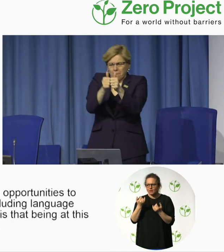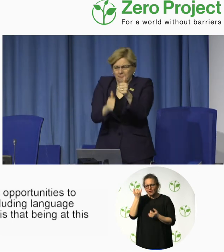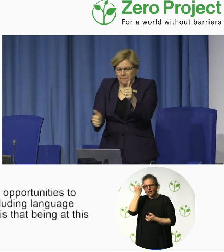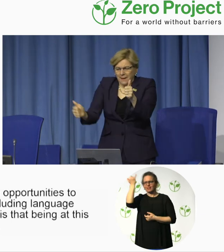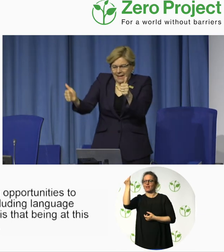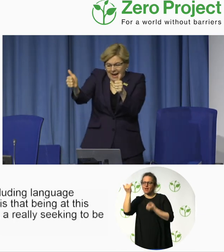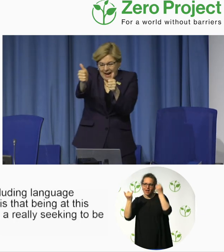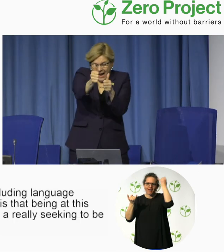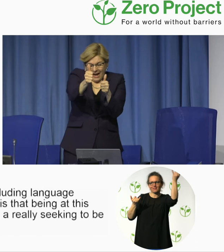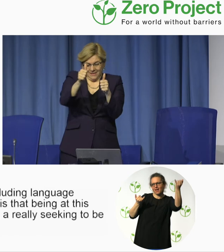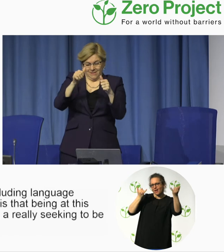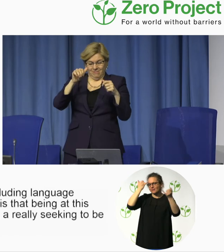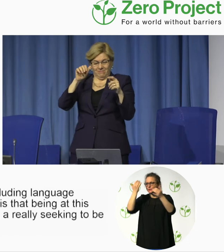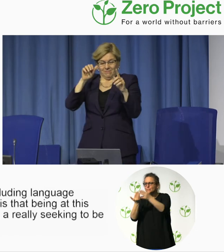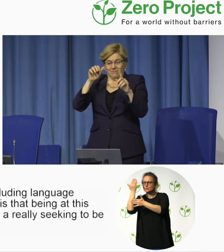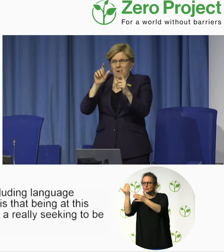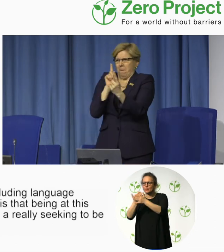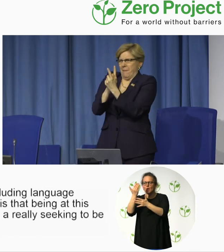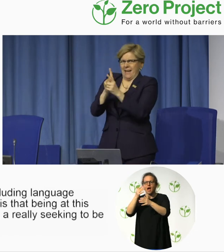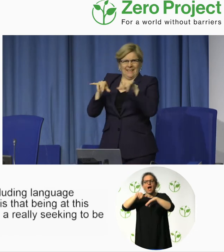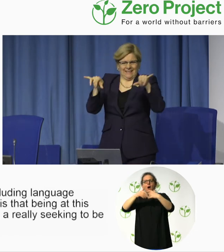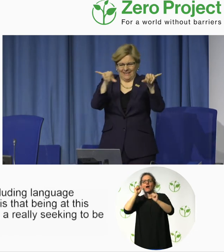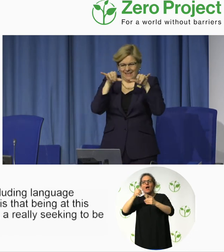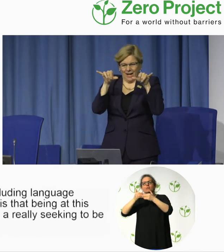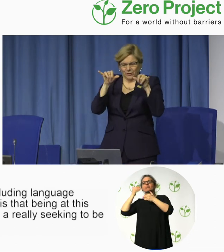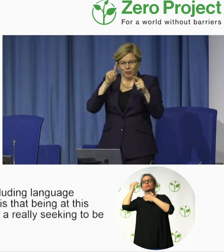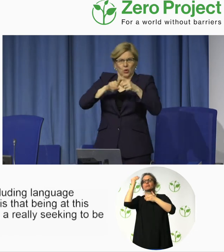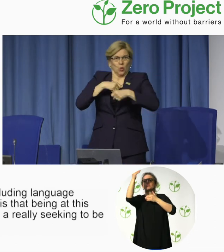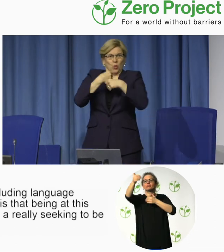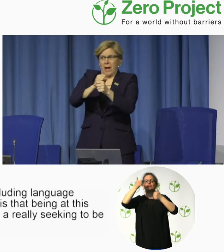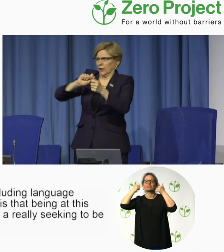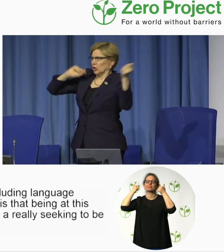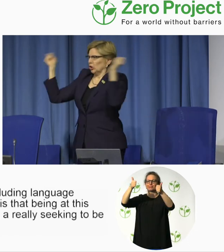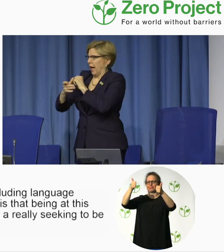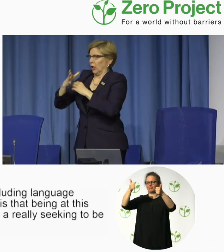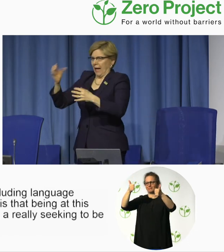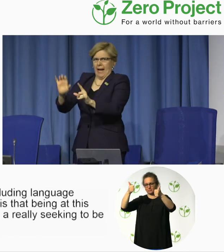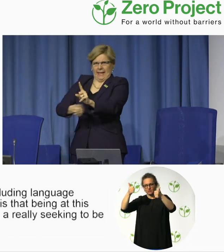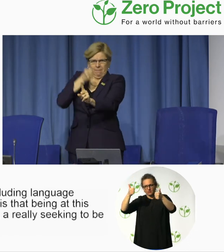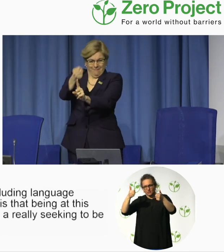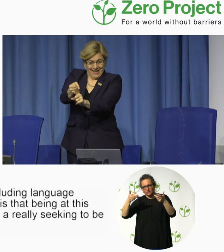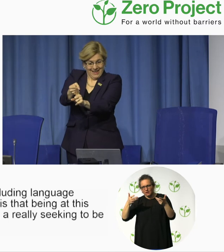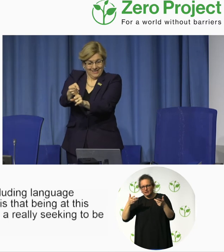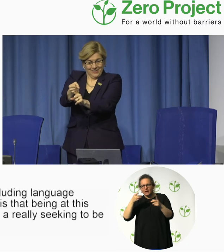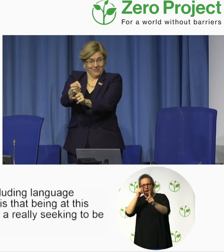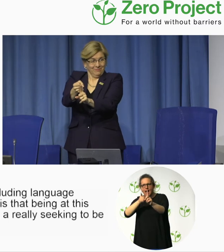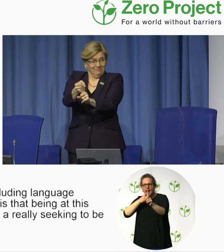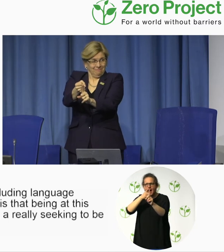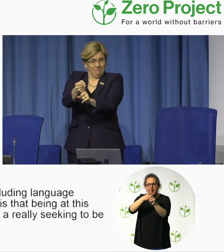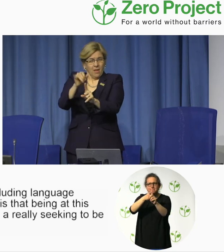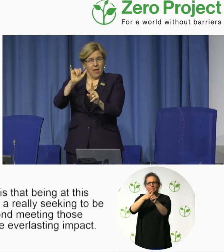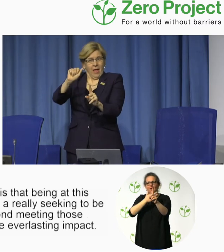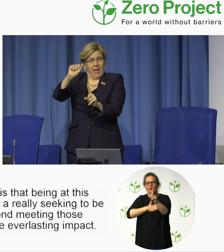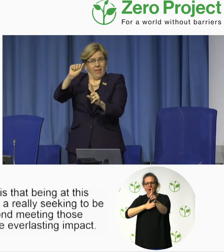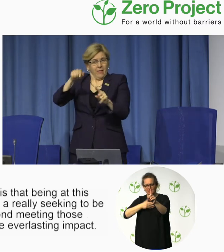creative. We are looking beyond meeting those minimal standards to create change and to